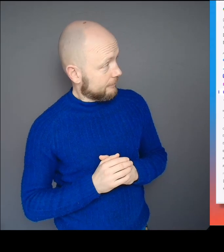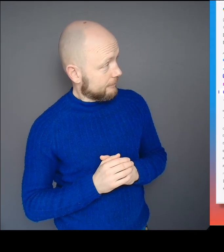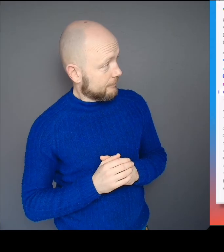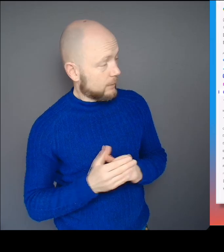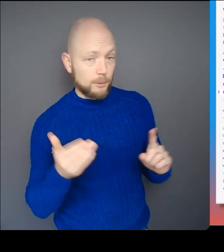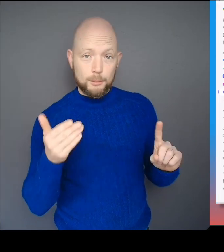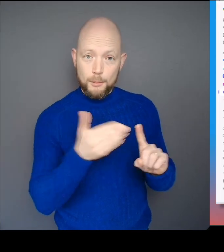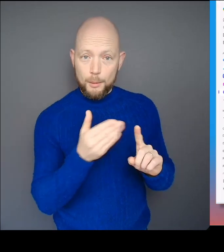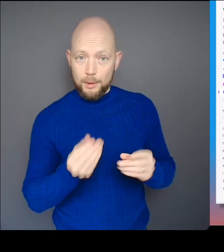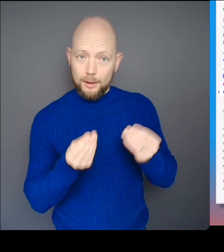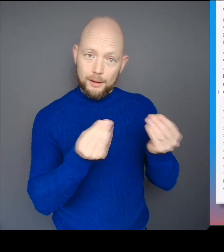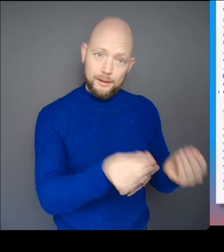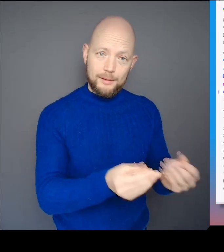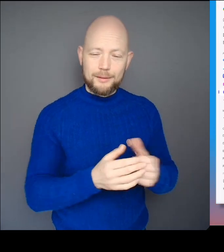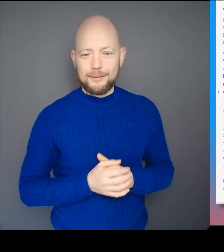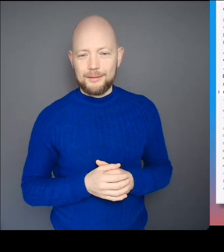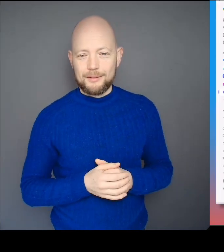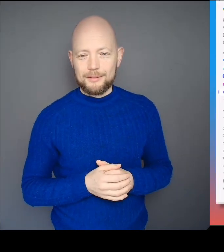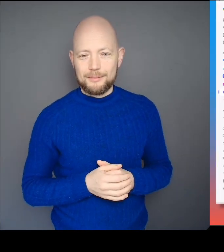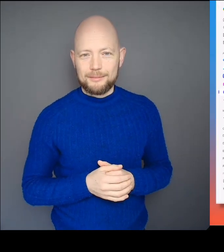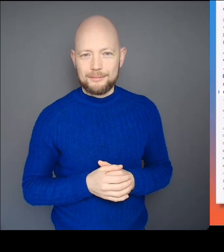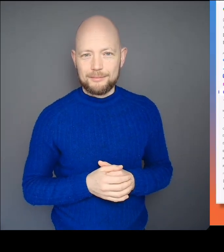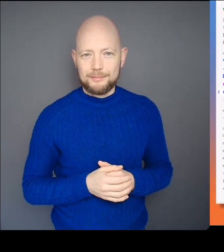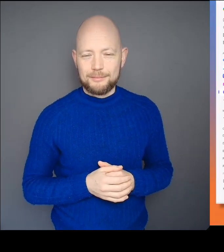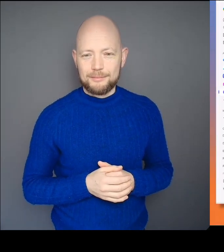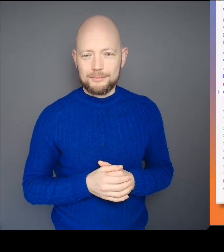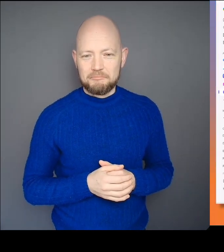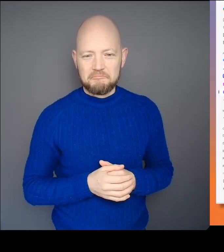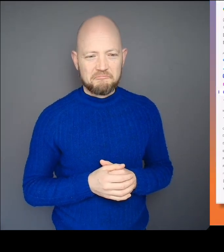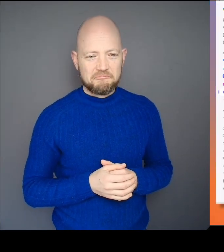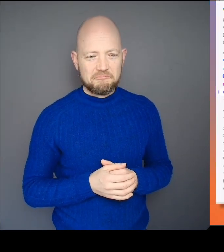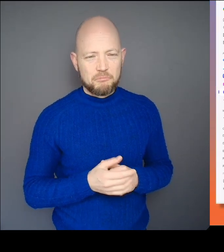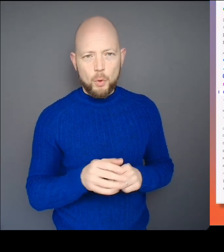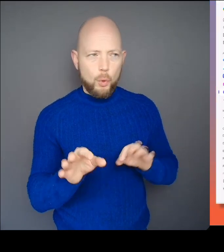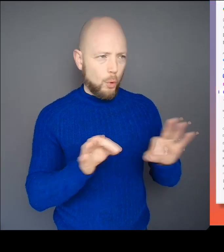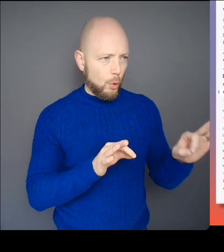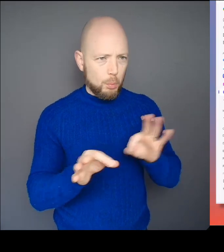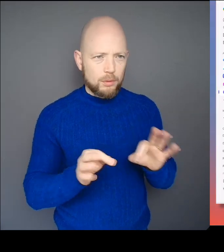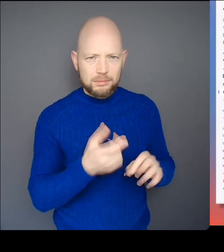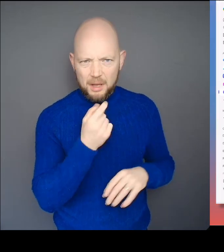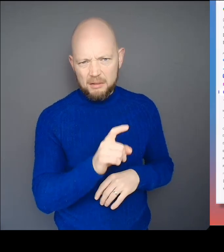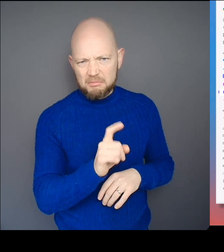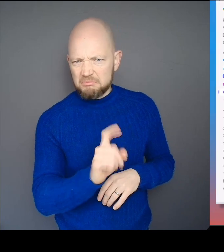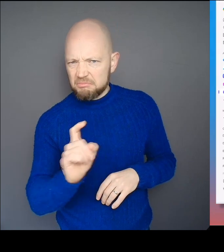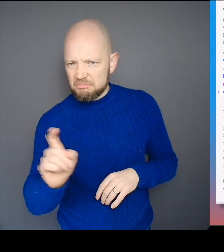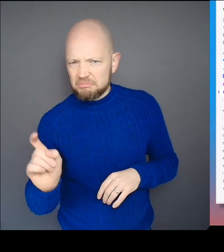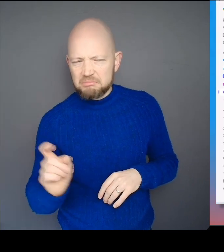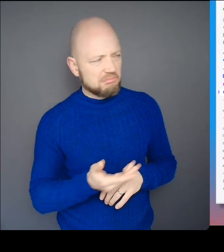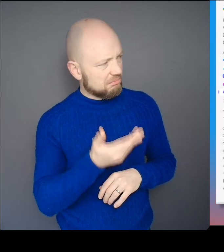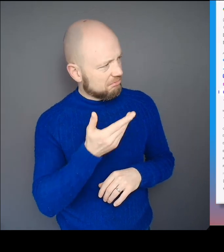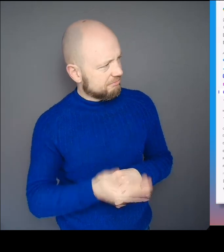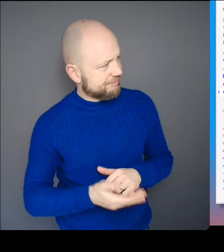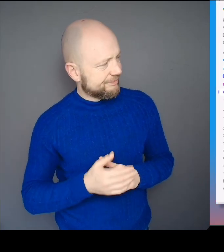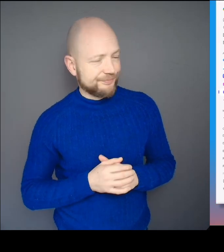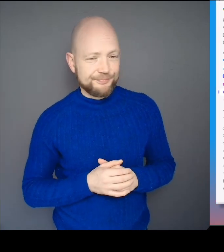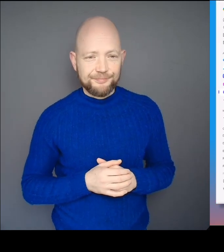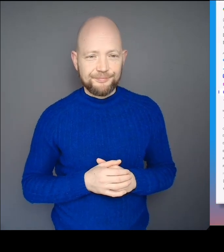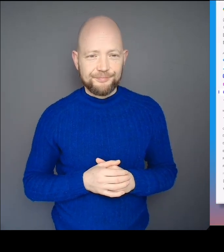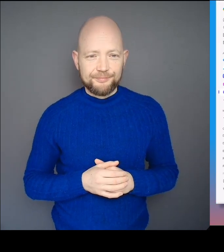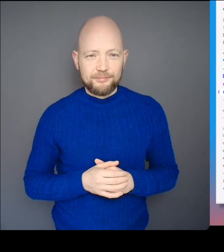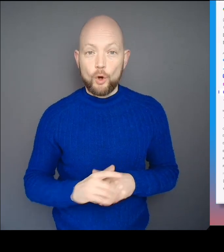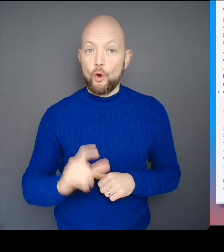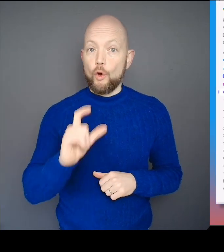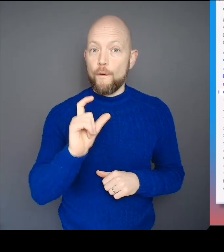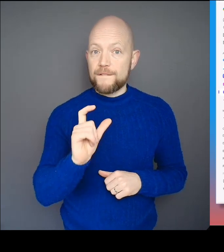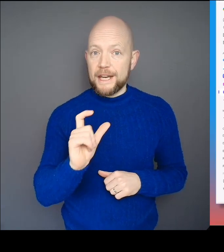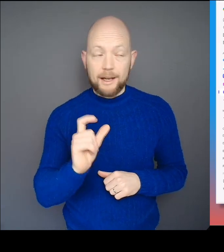name, Pets at Work Helper. It's got a purpose, and we have got a bunch of little quick buttons that we can work with. Let me show you, if we